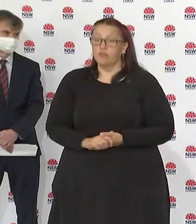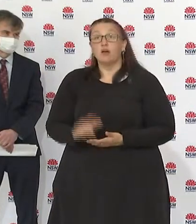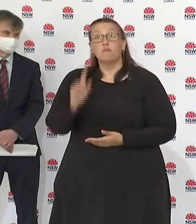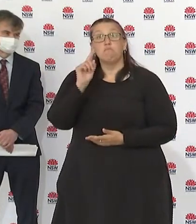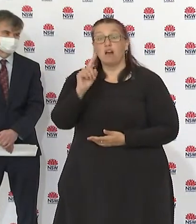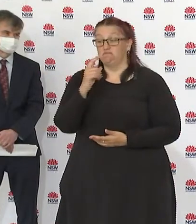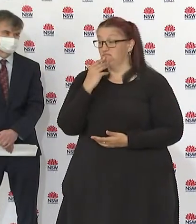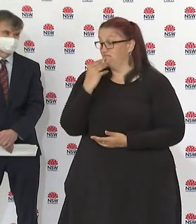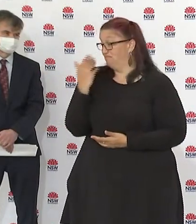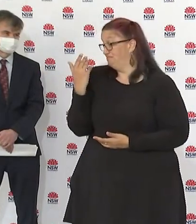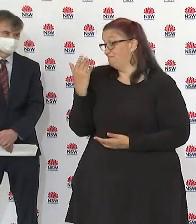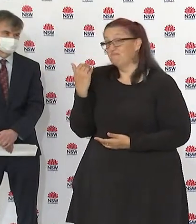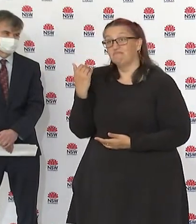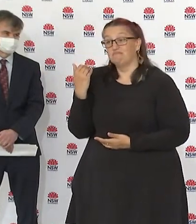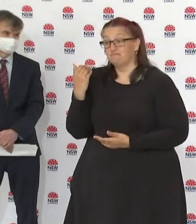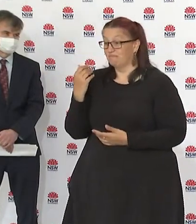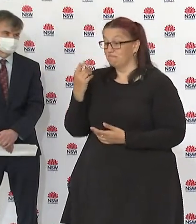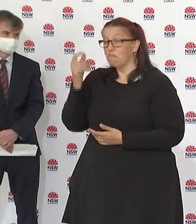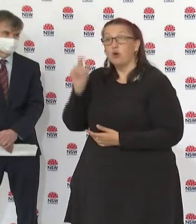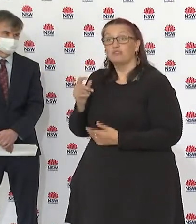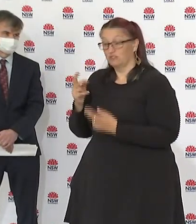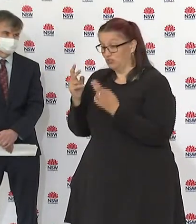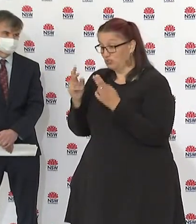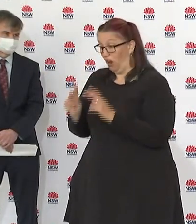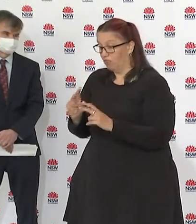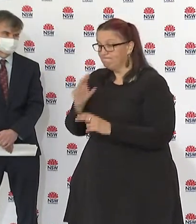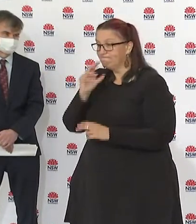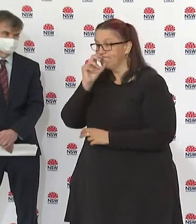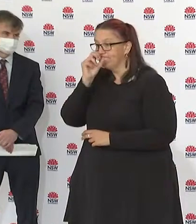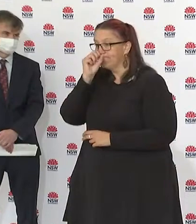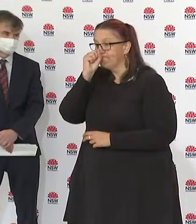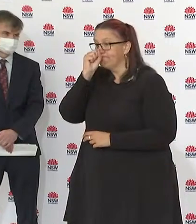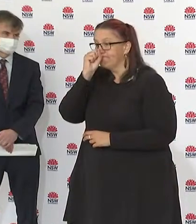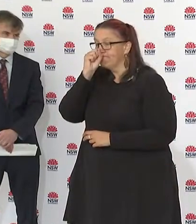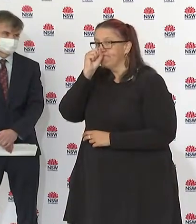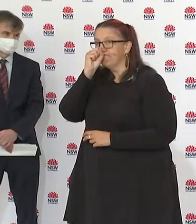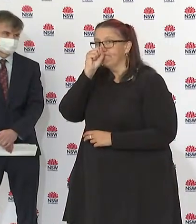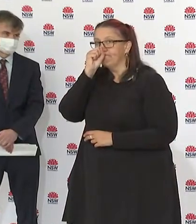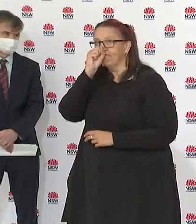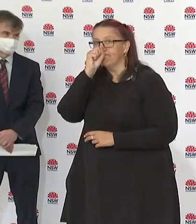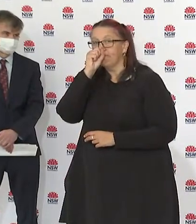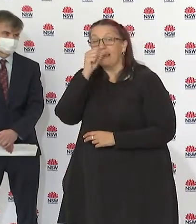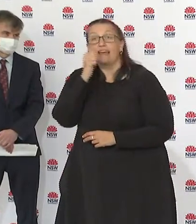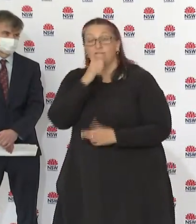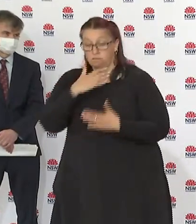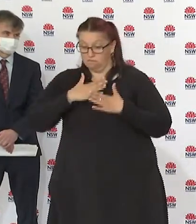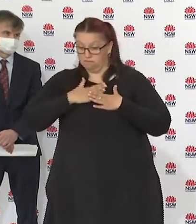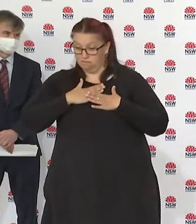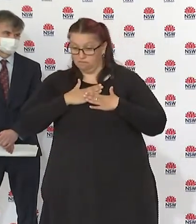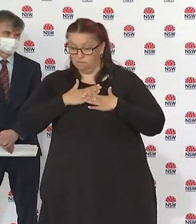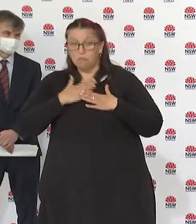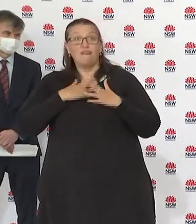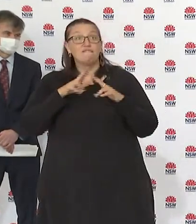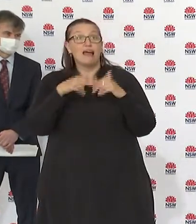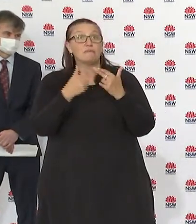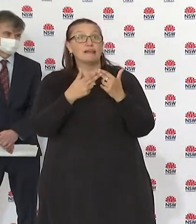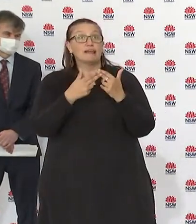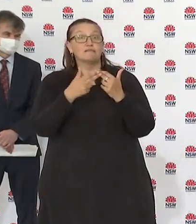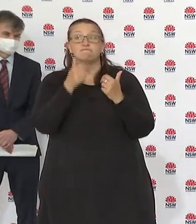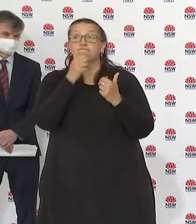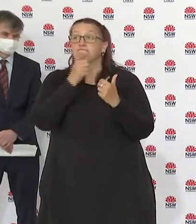I mean, I just think about my own circumstances and how I'd react if someone very close to me got the disease and died from